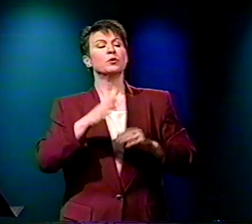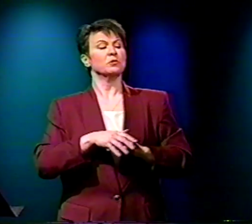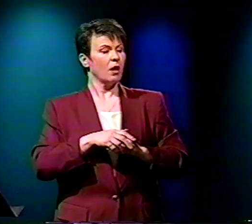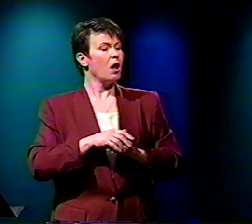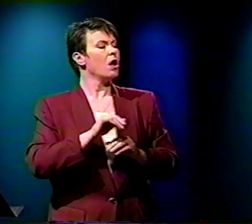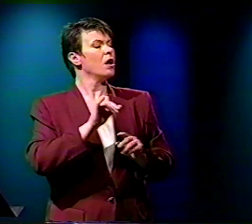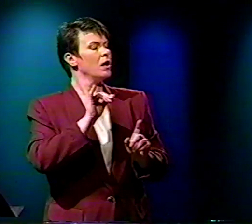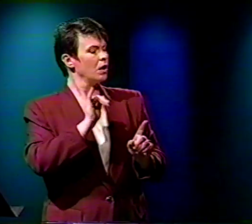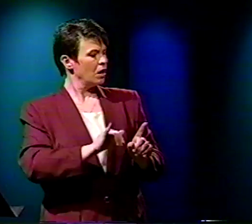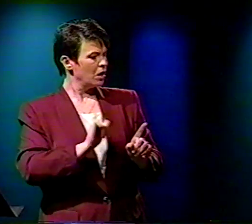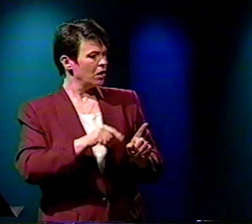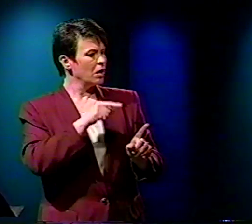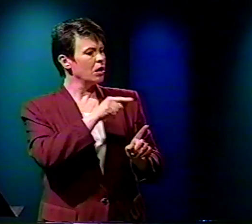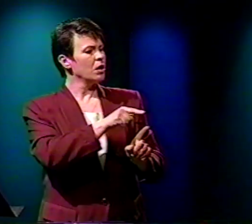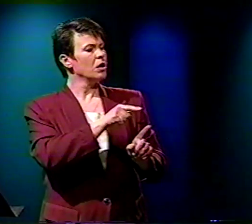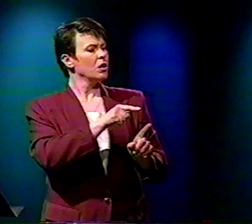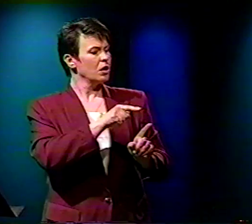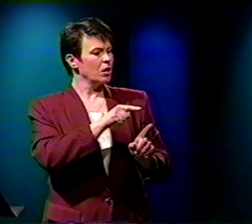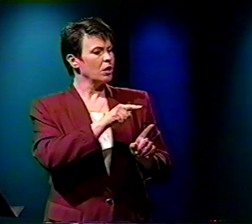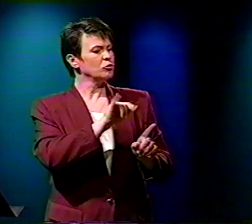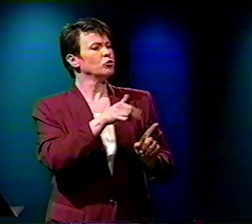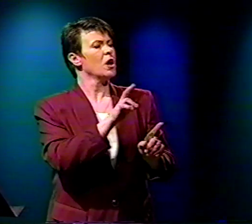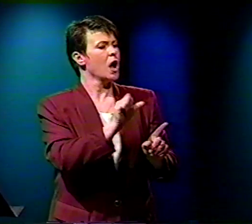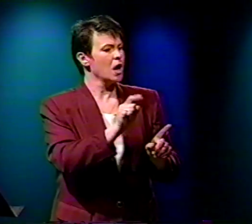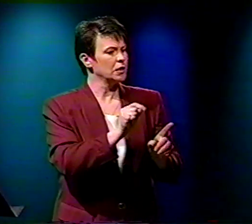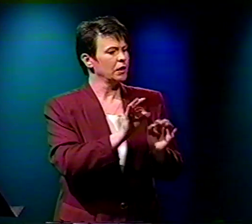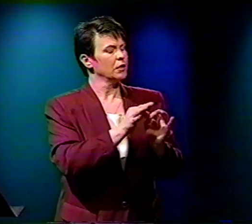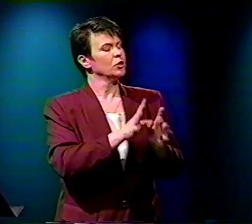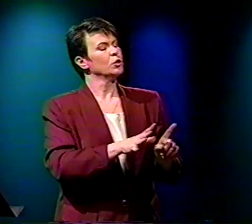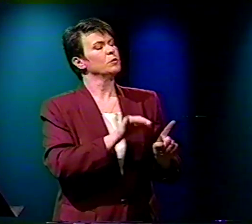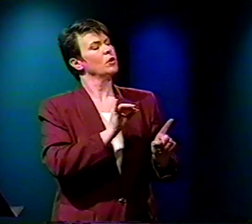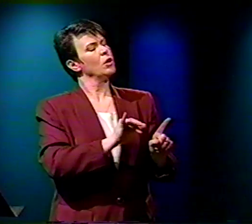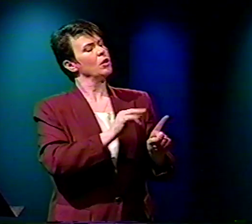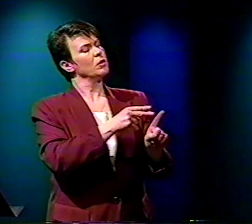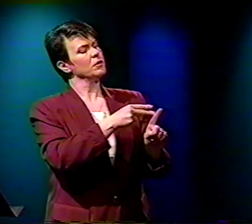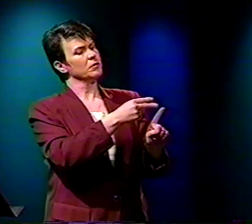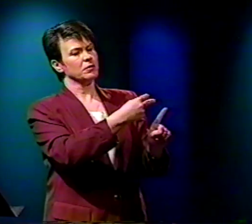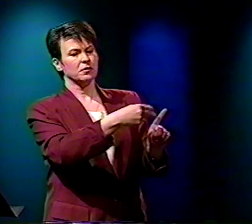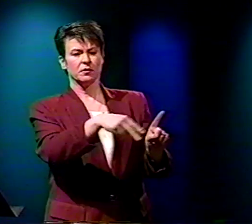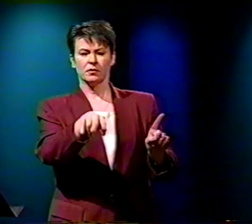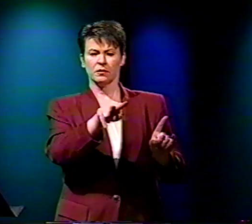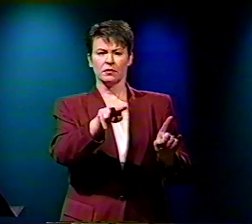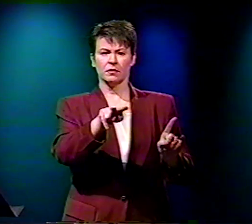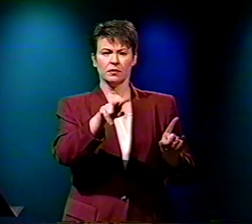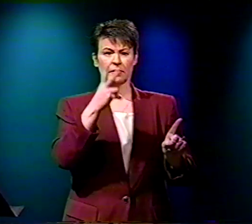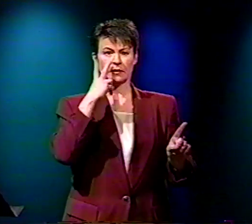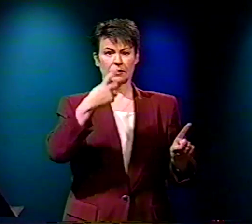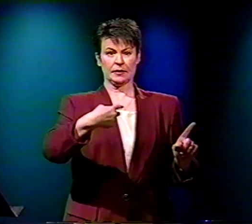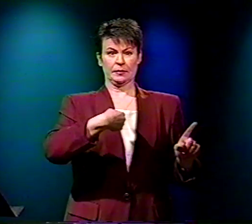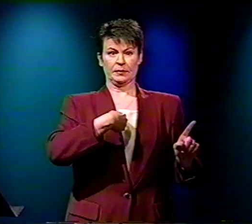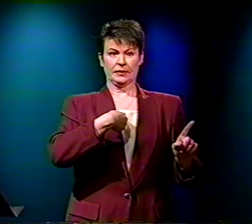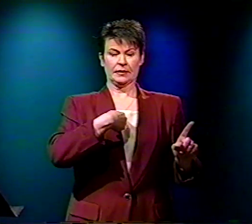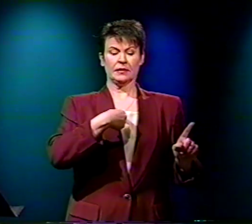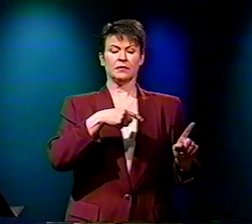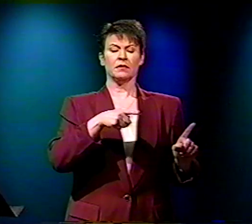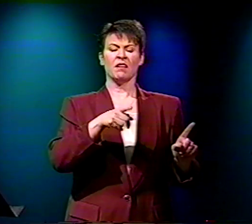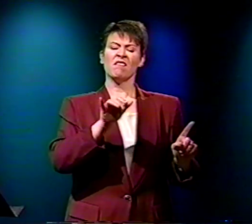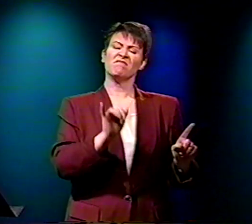Let's take a look at how that's perceived by the hearing person when an interpreter says, "Oh, you're just the interpreter." But then when they see me as the